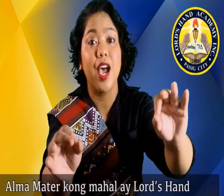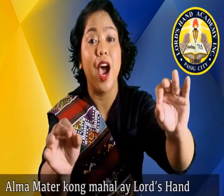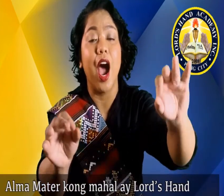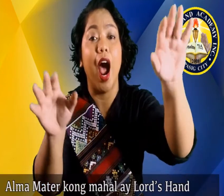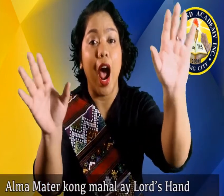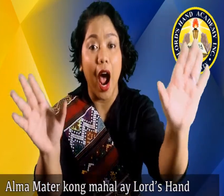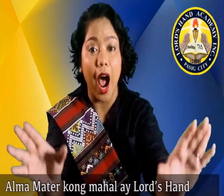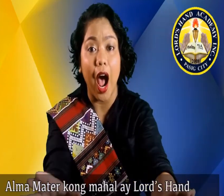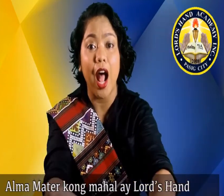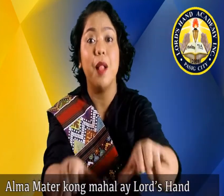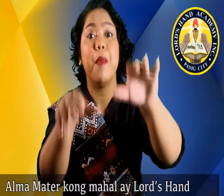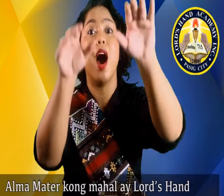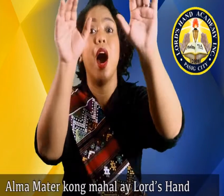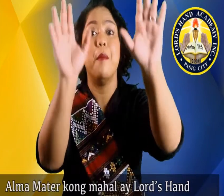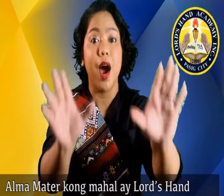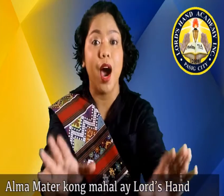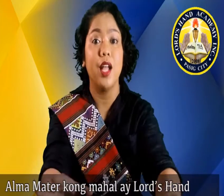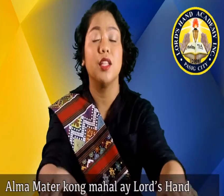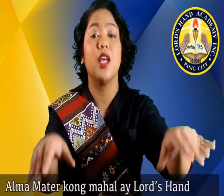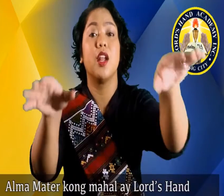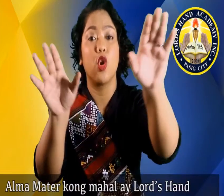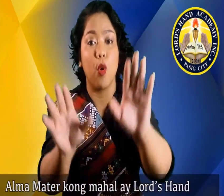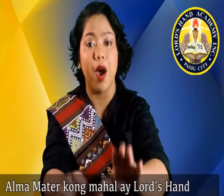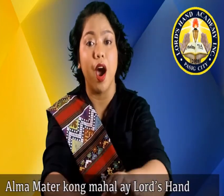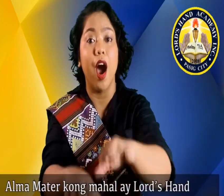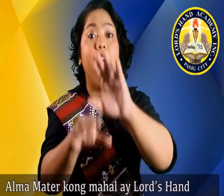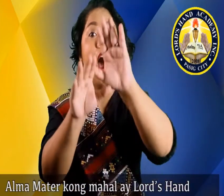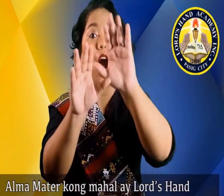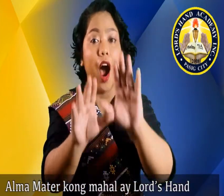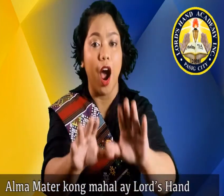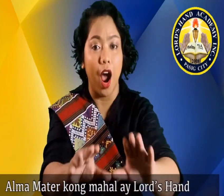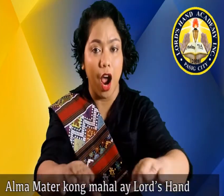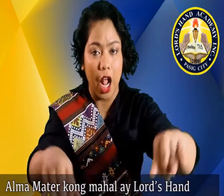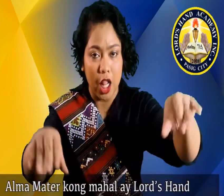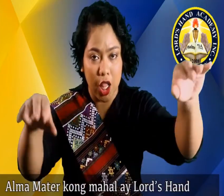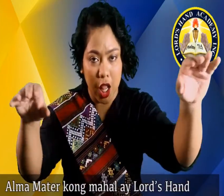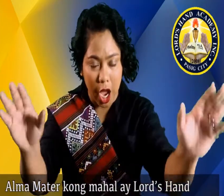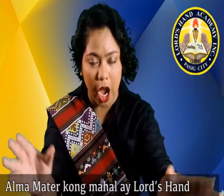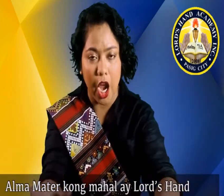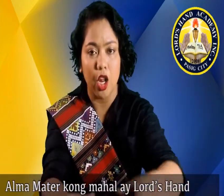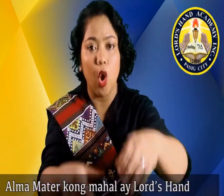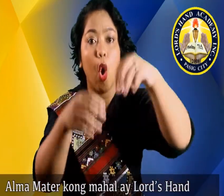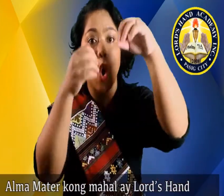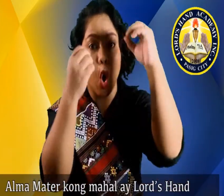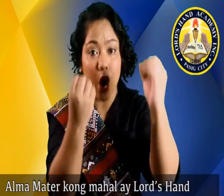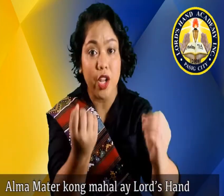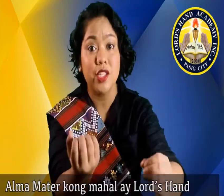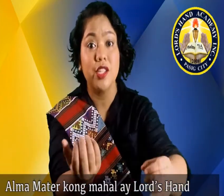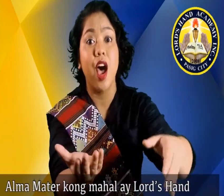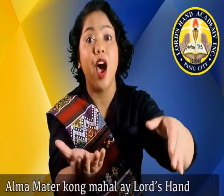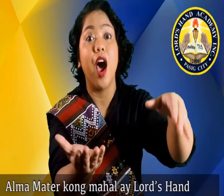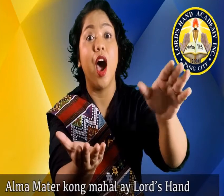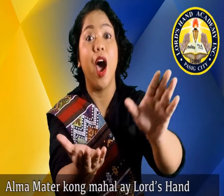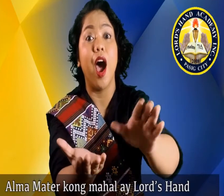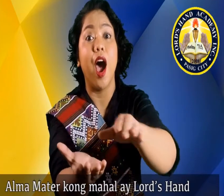hand. Alma mater kong mahal ay